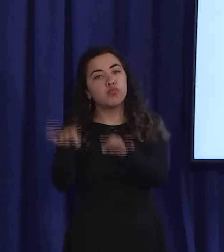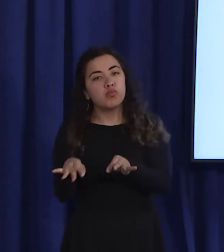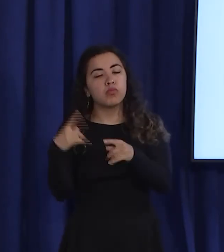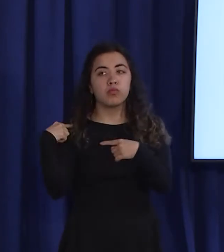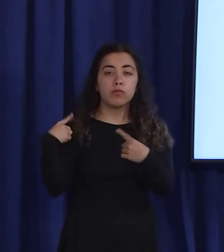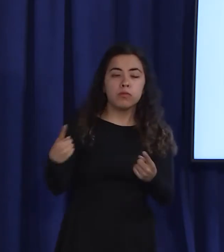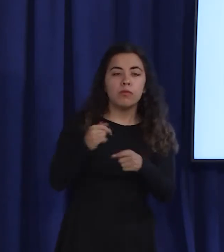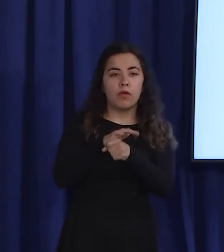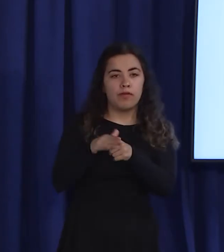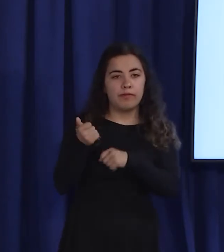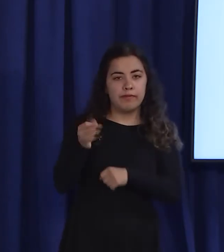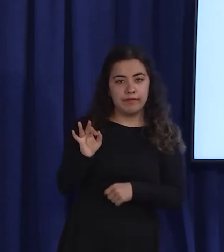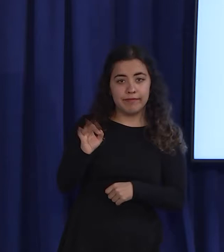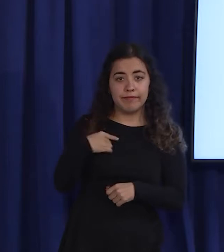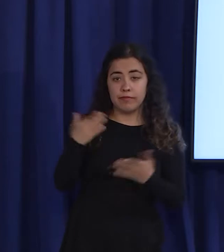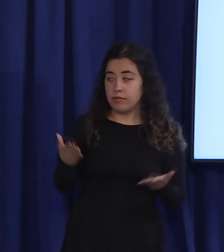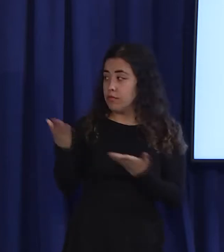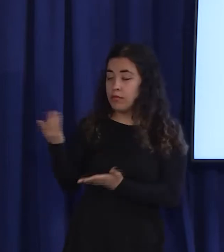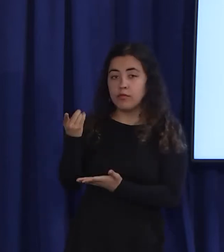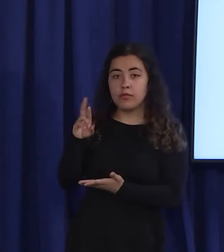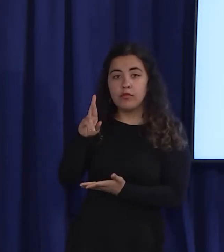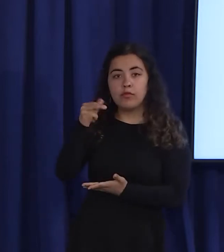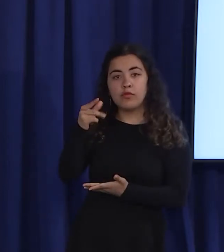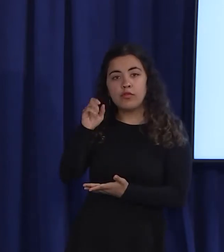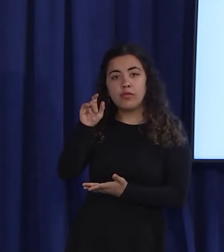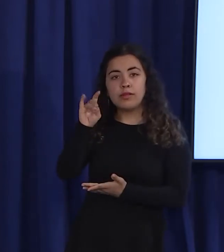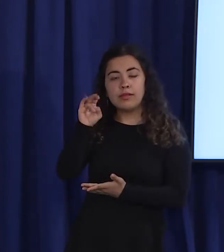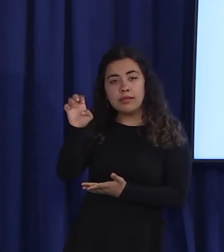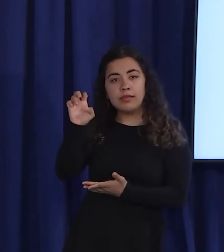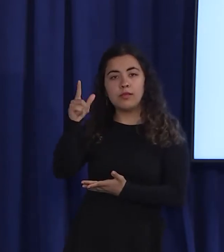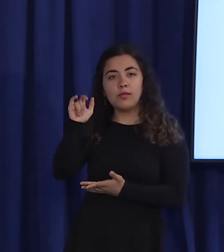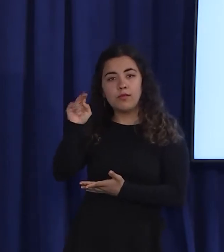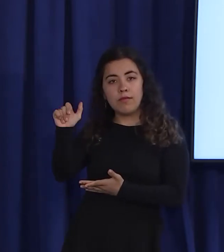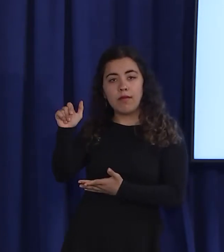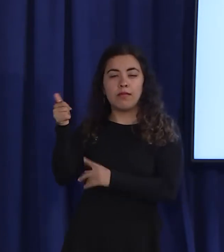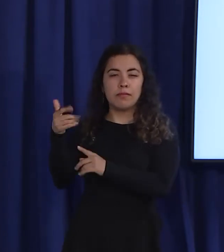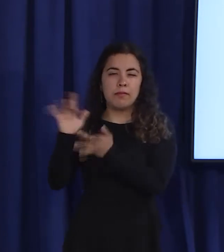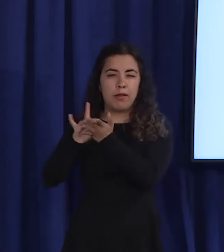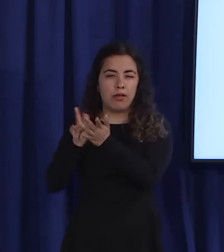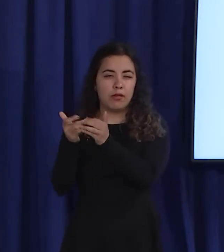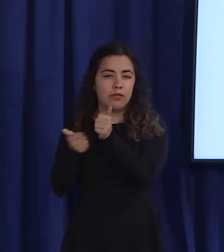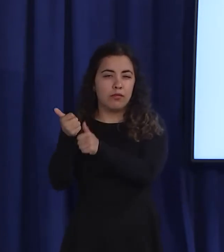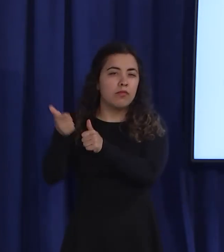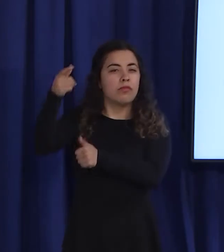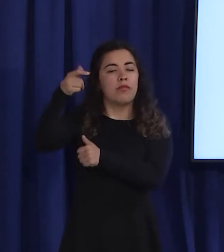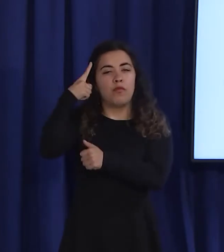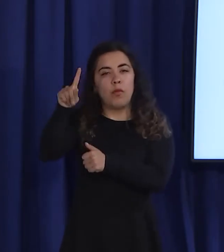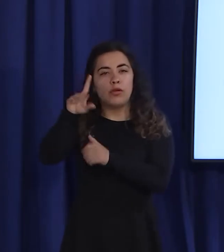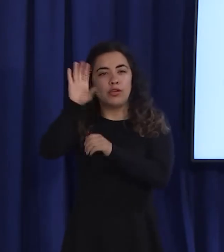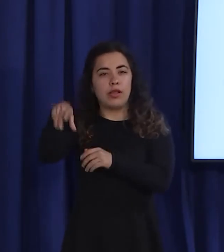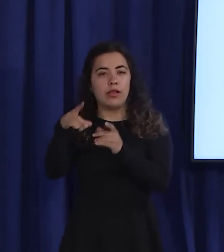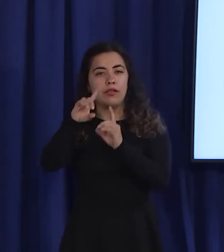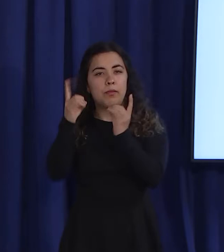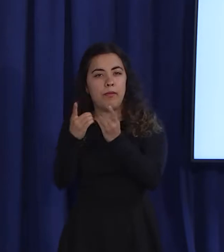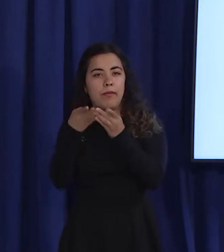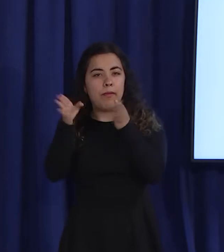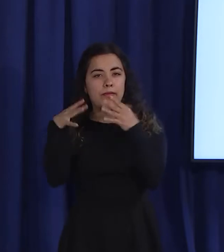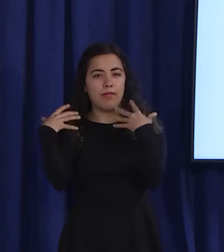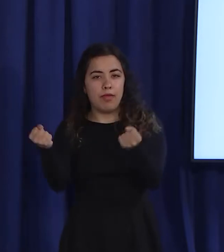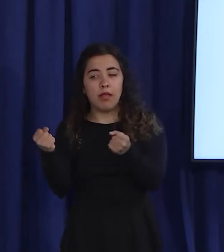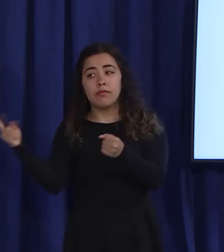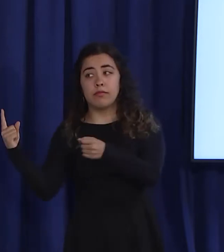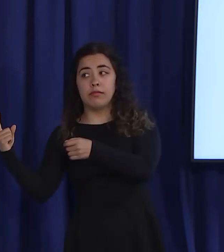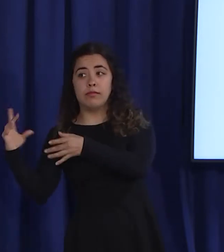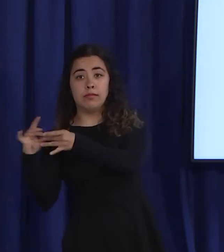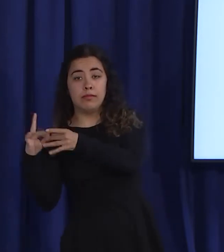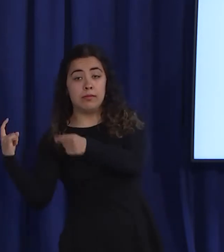Dr. Geraldine Luna, one of the medical directors at the Chicago Department of Public Health, who will provide some remarks in Spanish after I provide remarks in English,